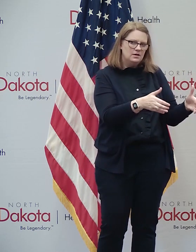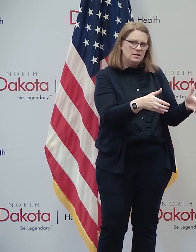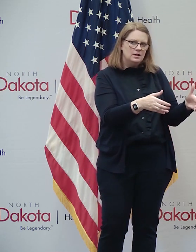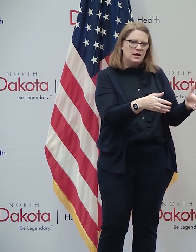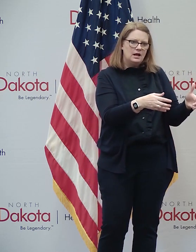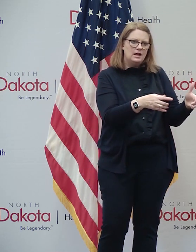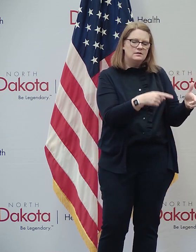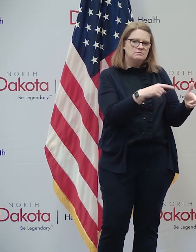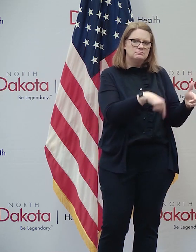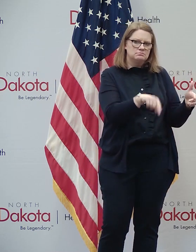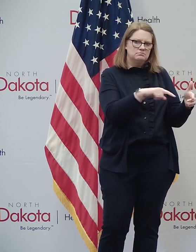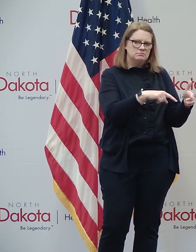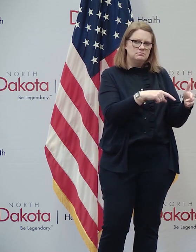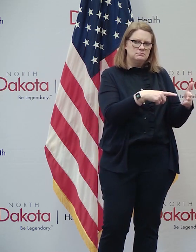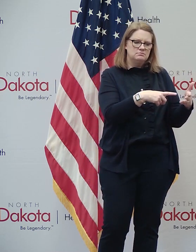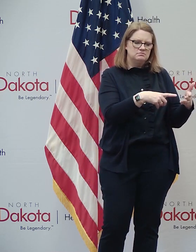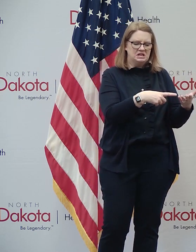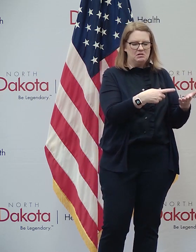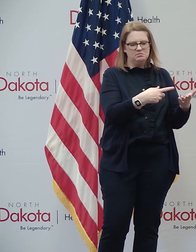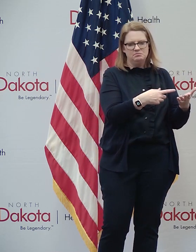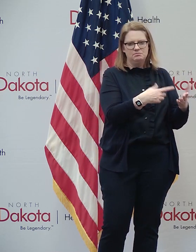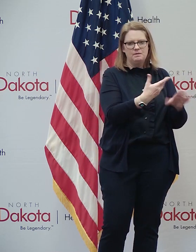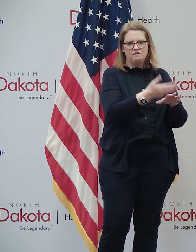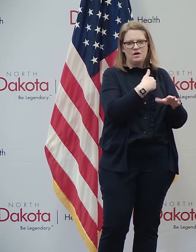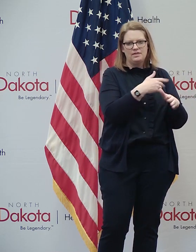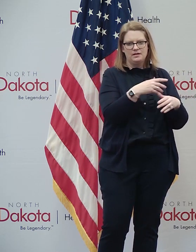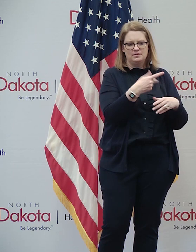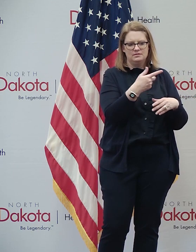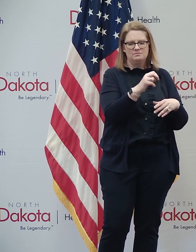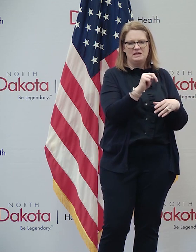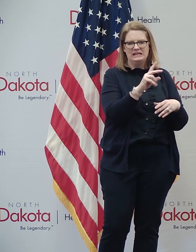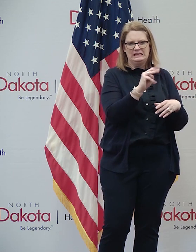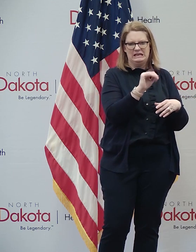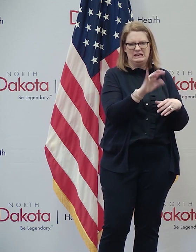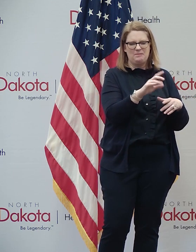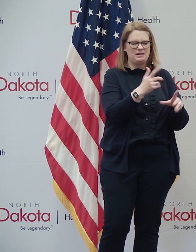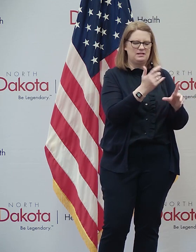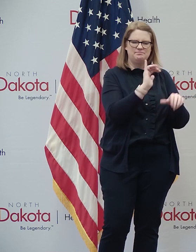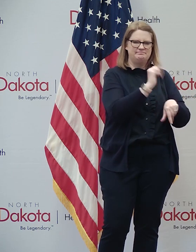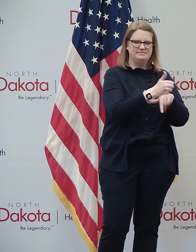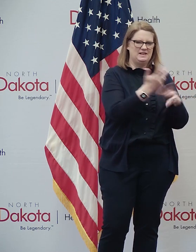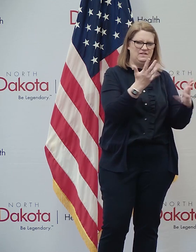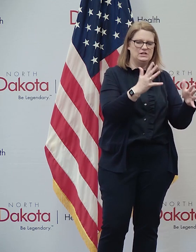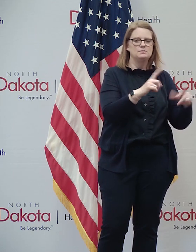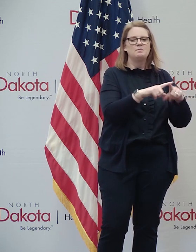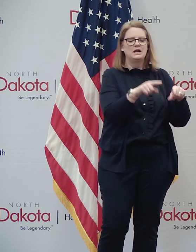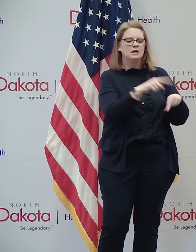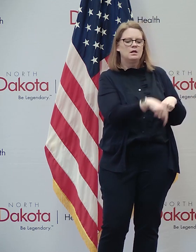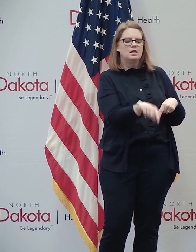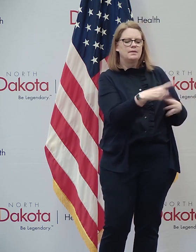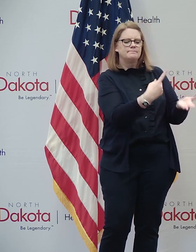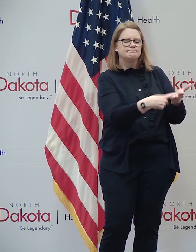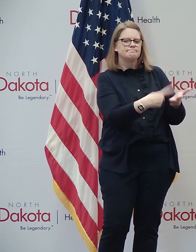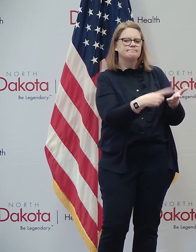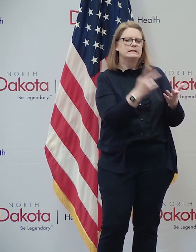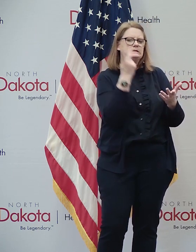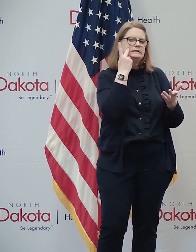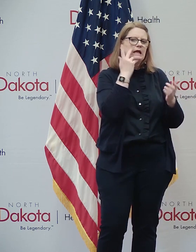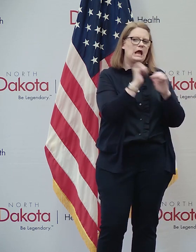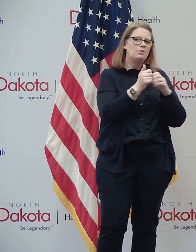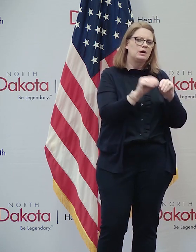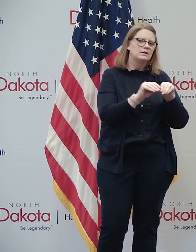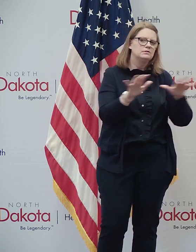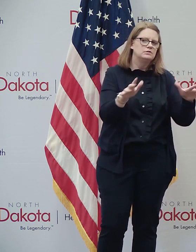be how it's going to be distributed. Here is we're working now that we've learned that we have this coming. We have a